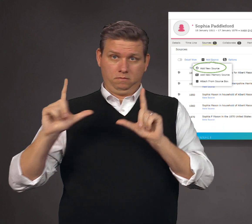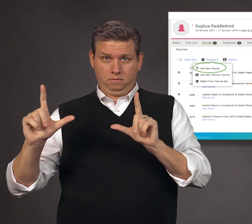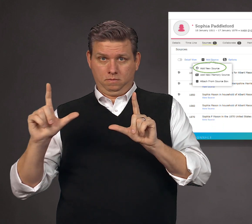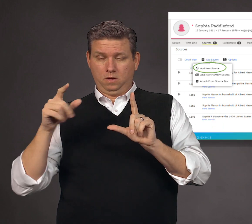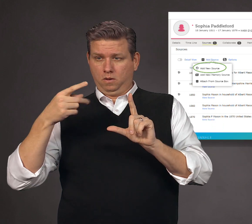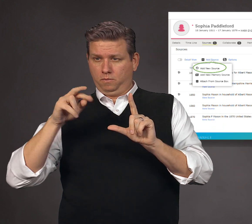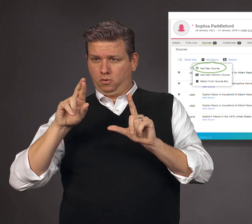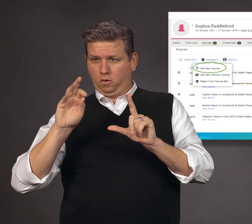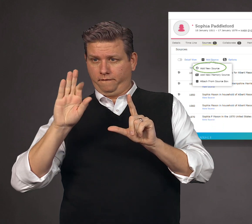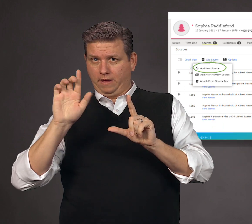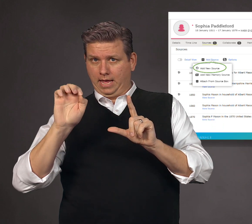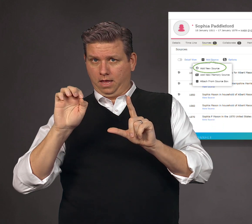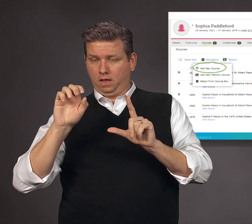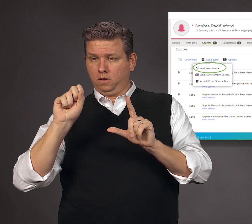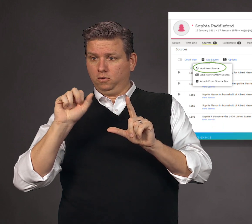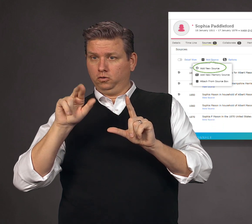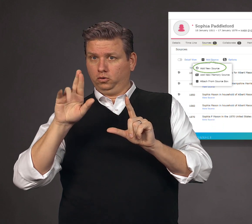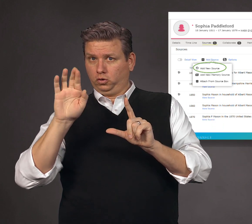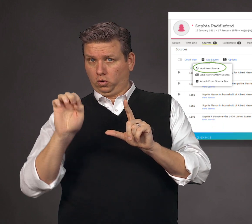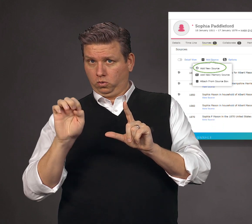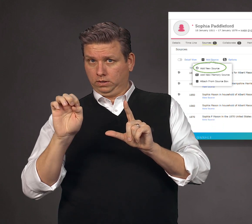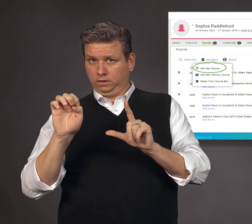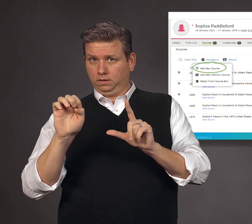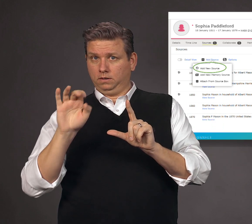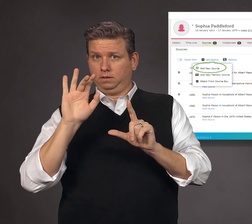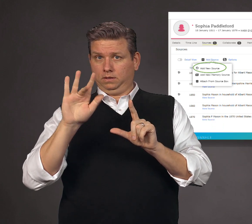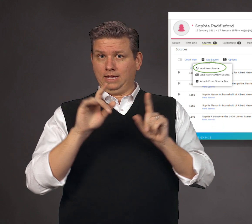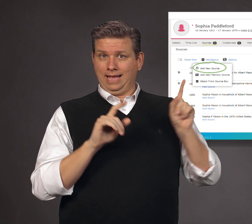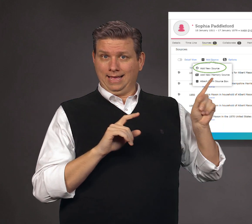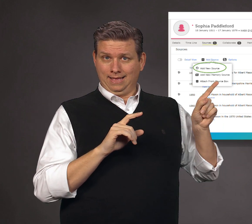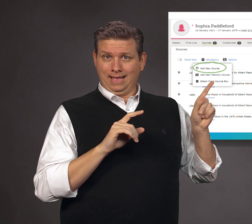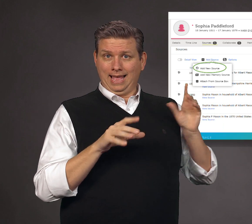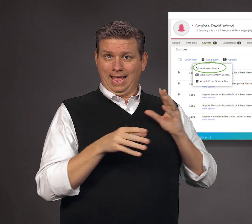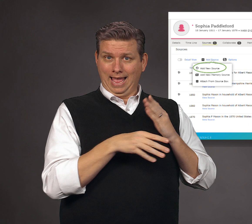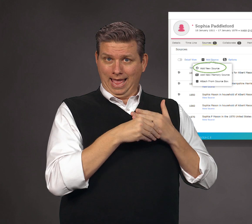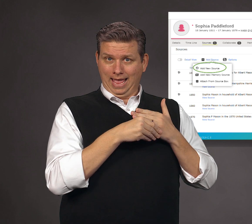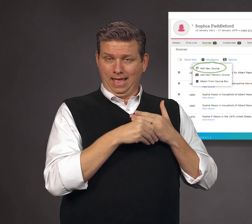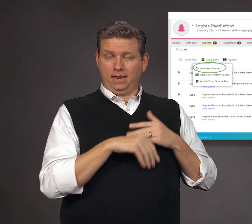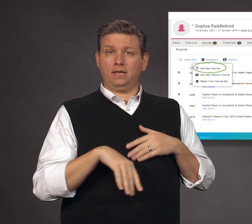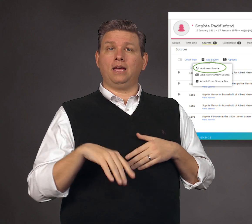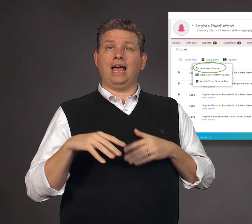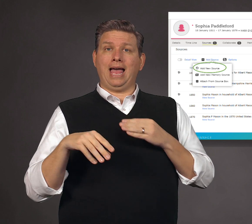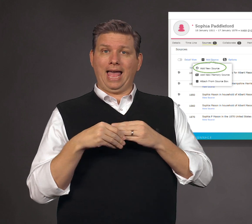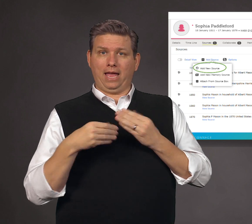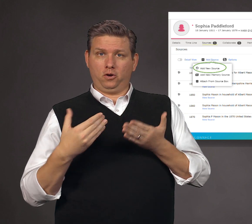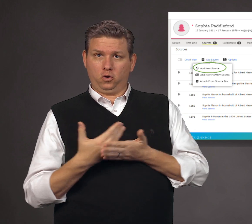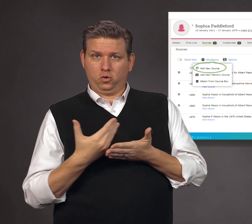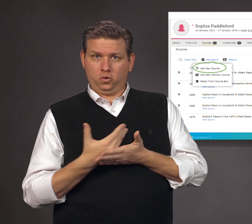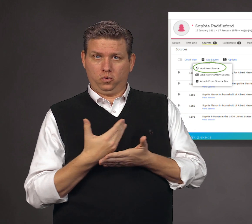Go to the Sources tab, click Add Source, and then Add New Source.